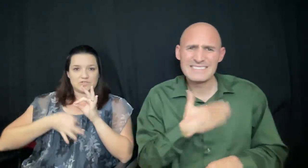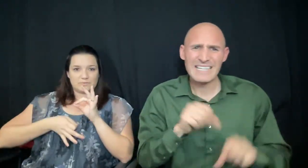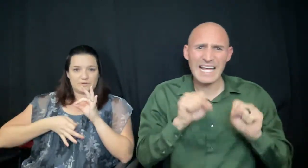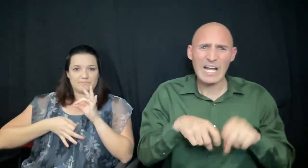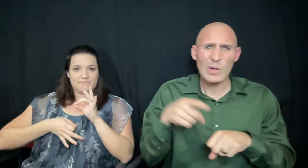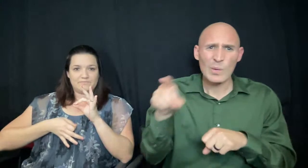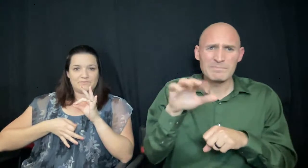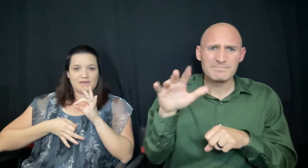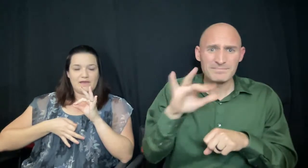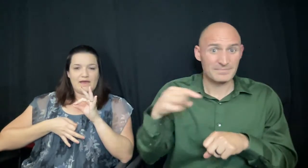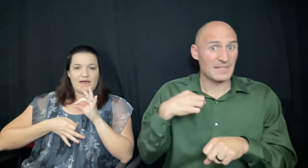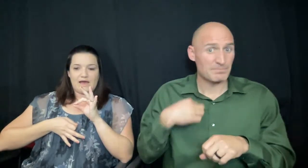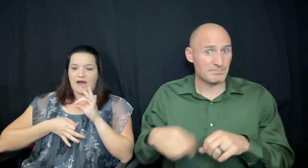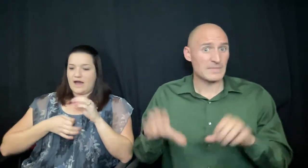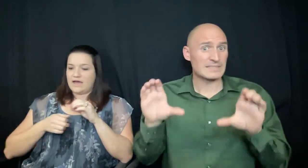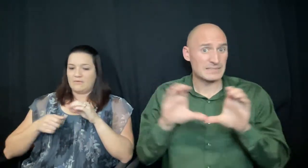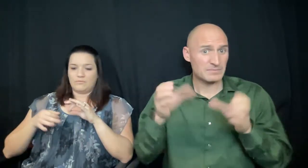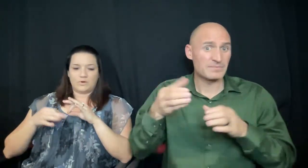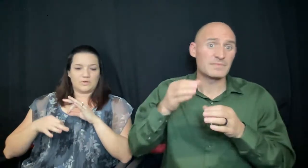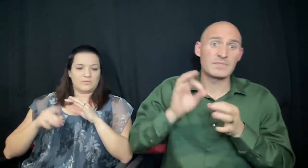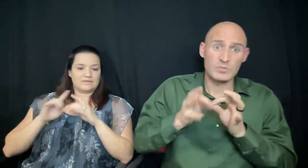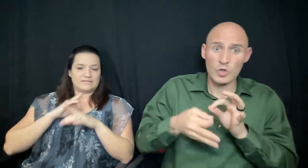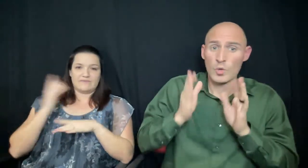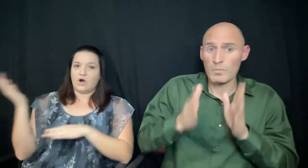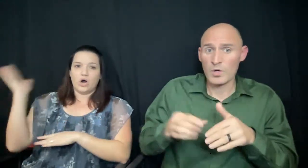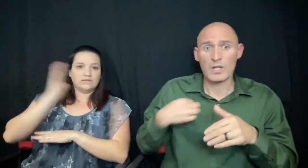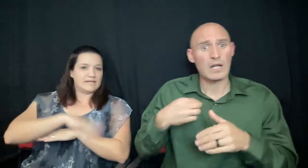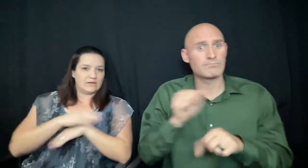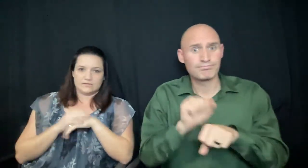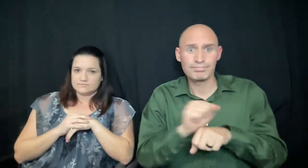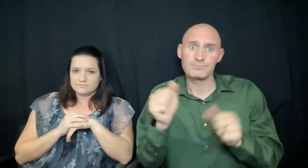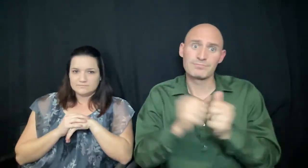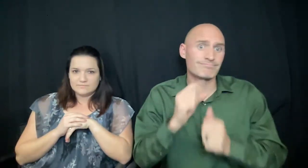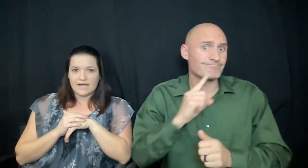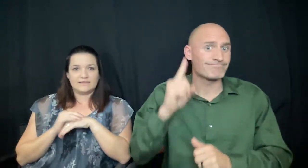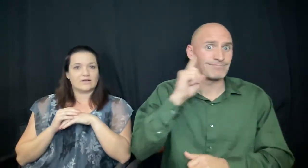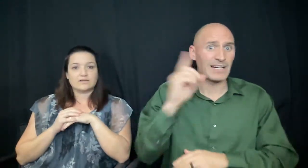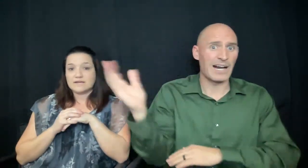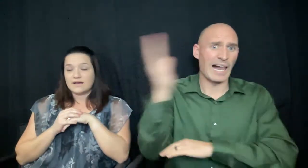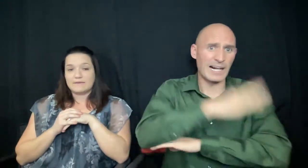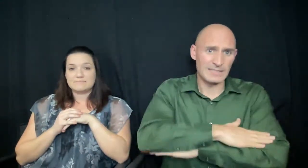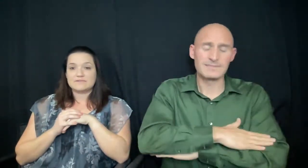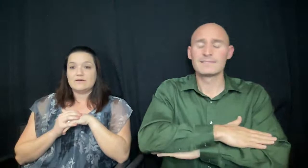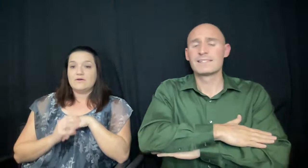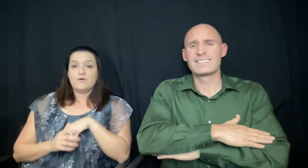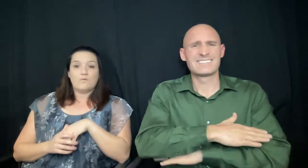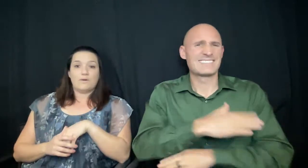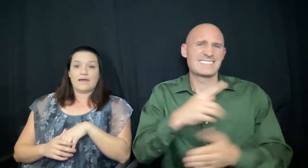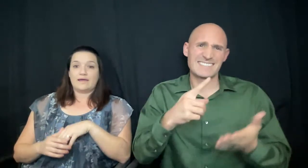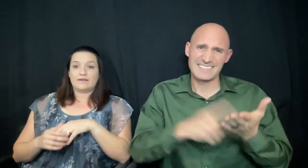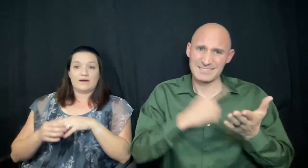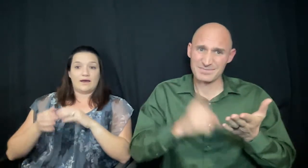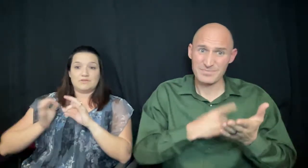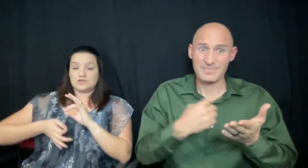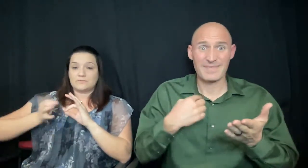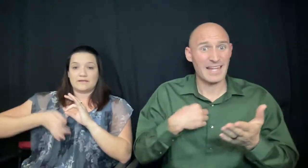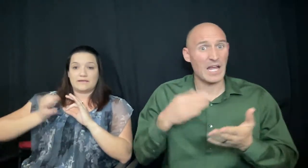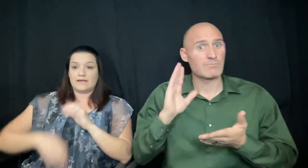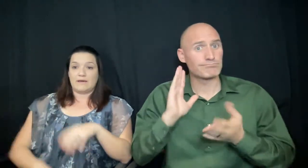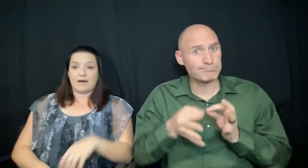interpreter. I work with the deaf all day long. And there are times when I'm interpreting and my